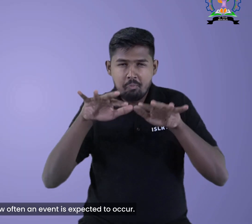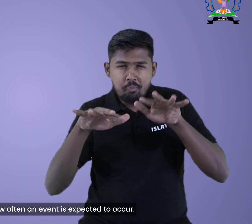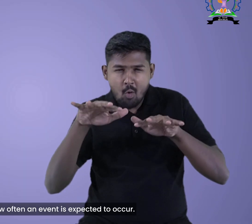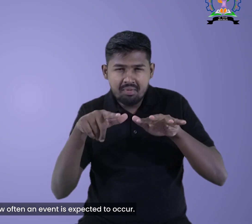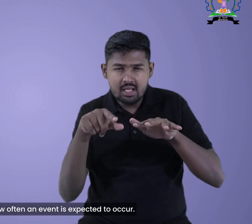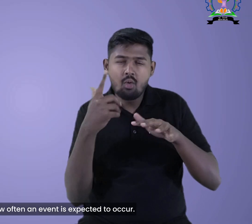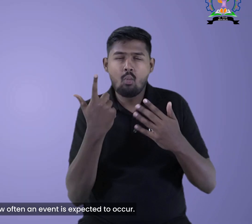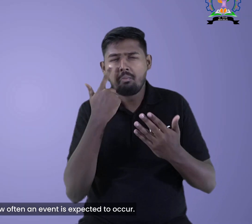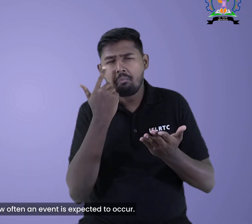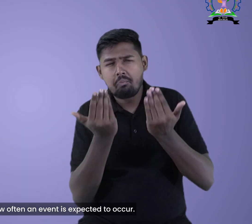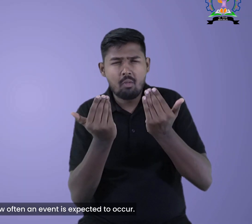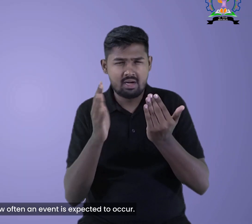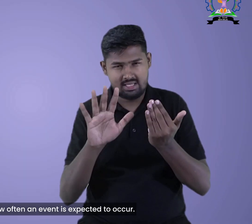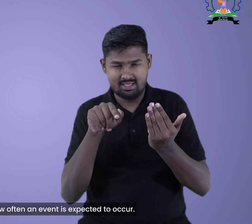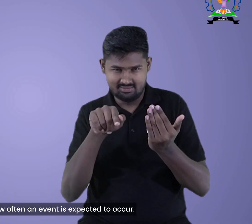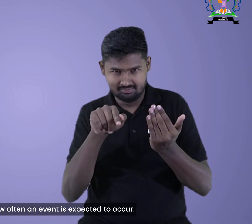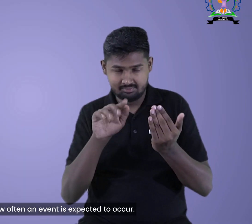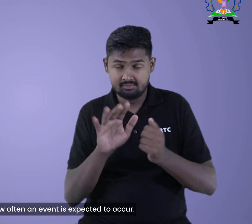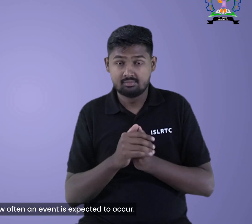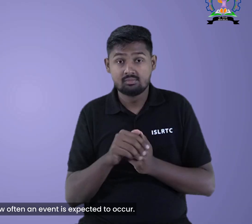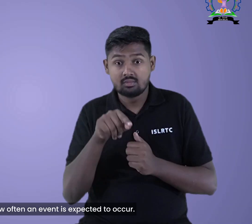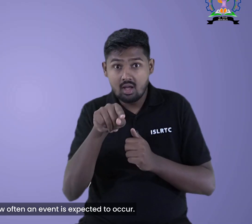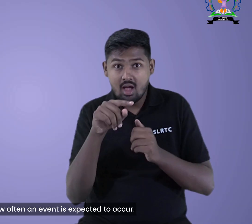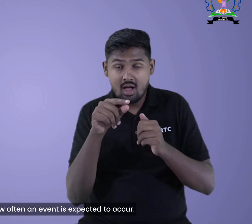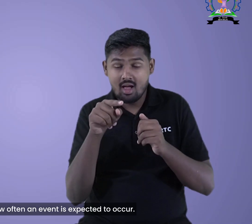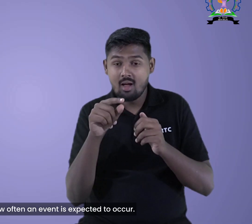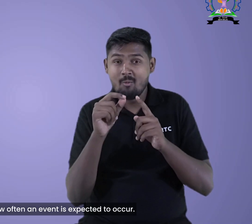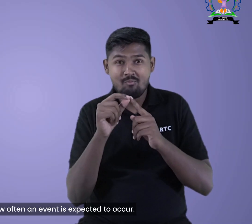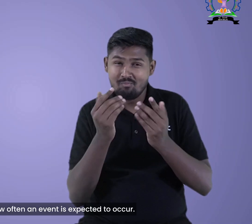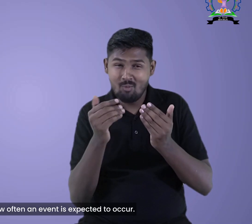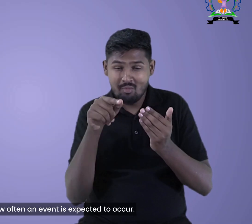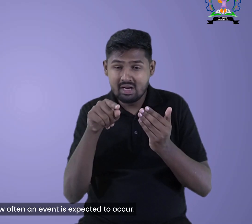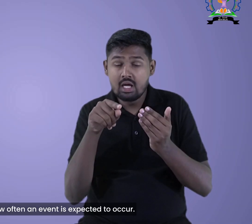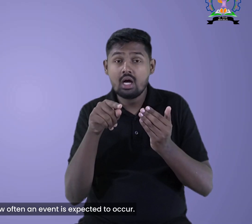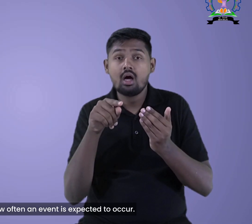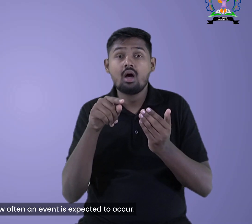Probability tells us how often an event is expected to occur.